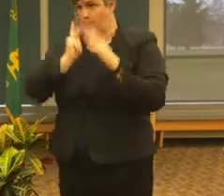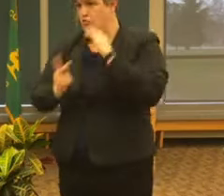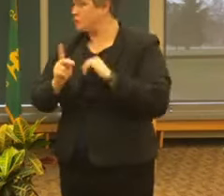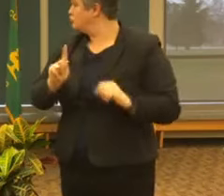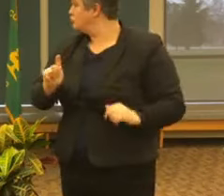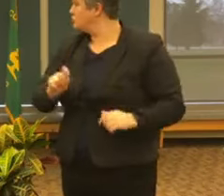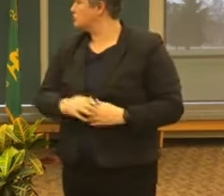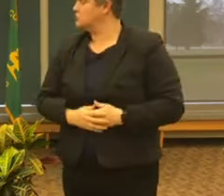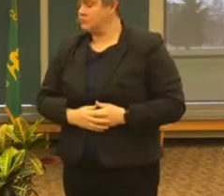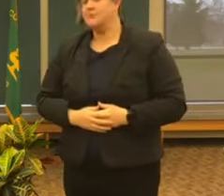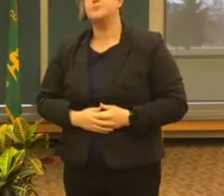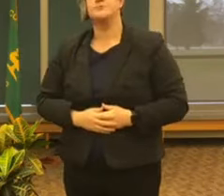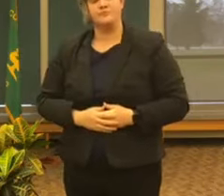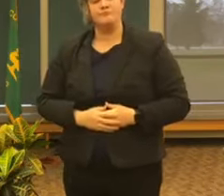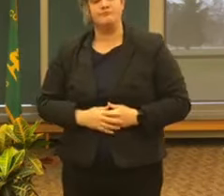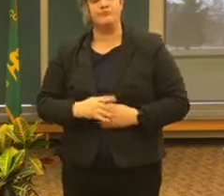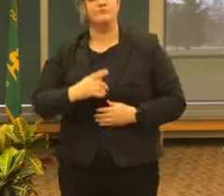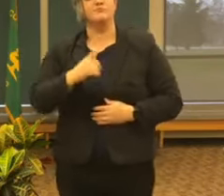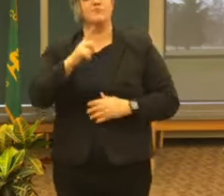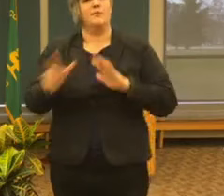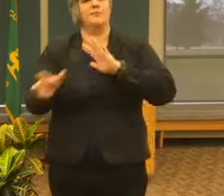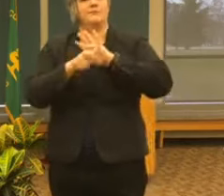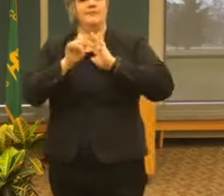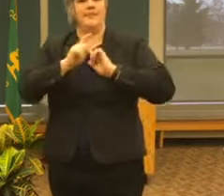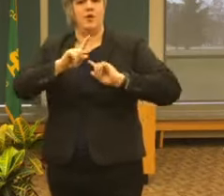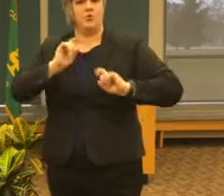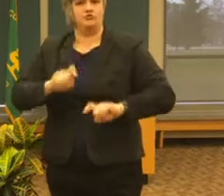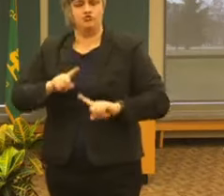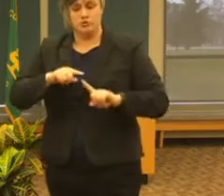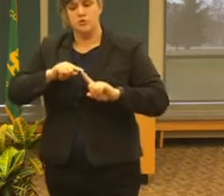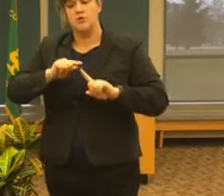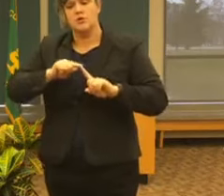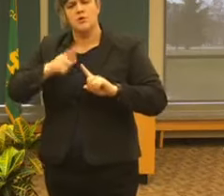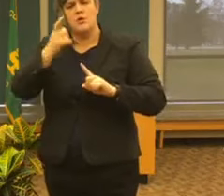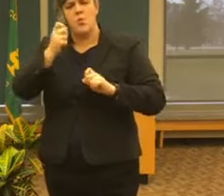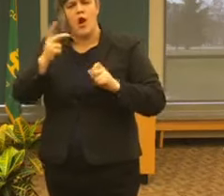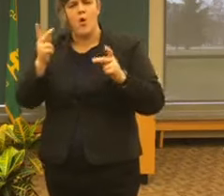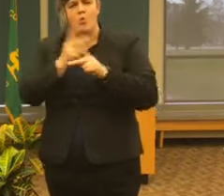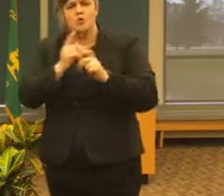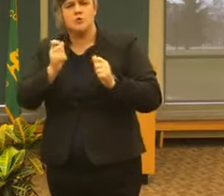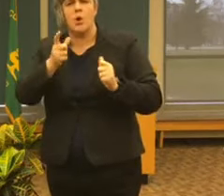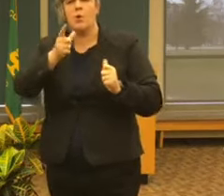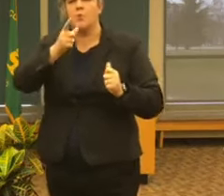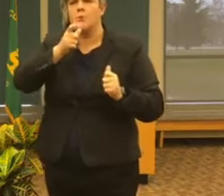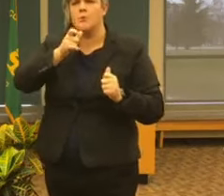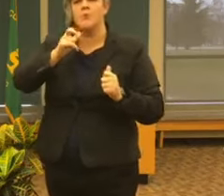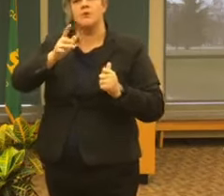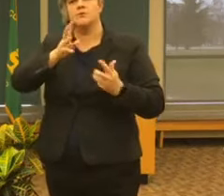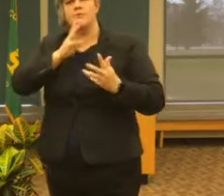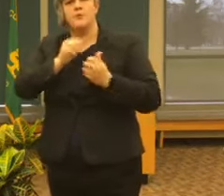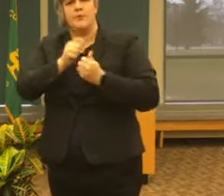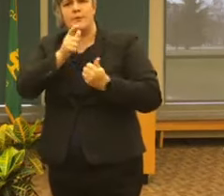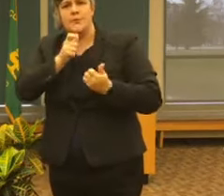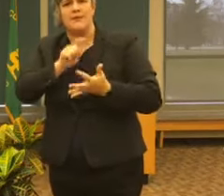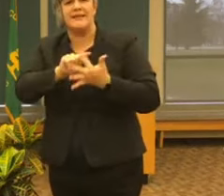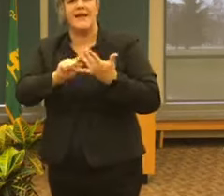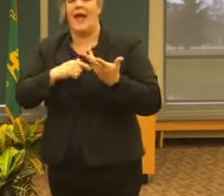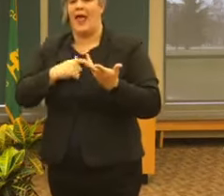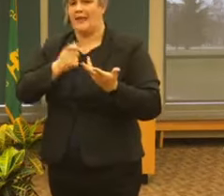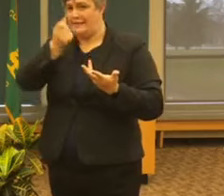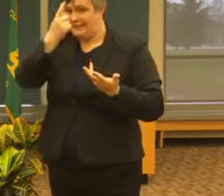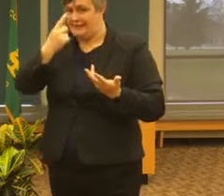So the question was, what are those worst case projections in terms of numbers, and who exactly are we talking to? And I actually can't,